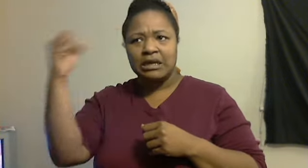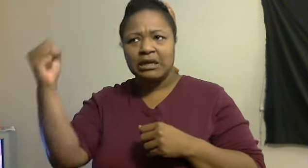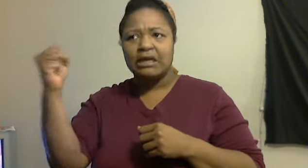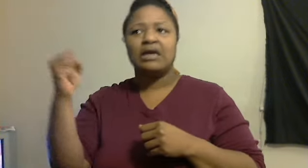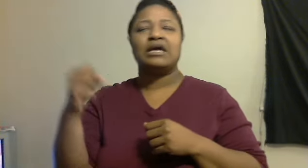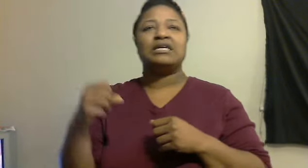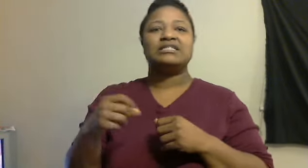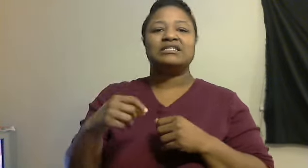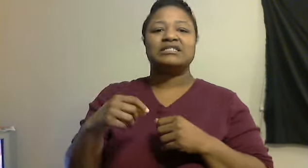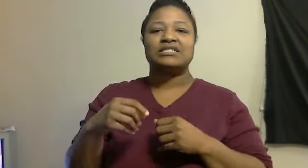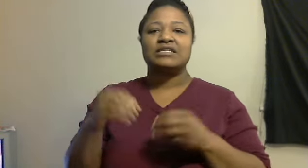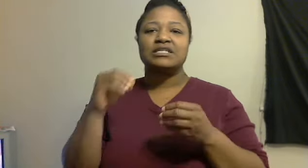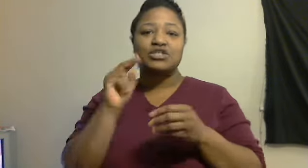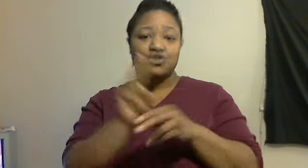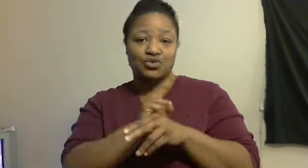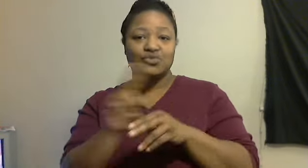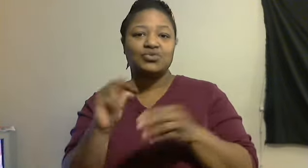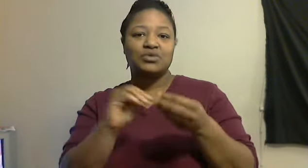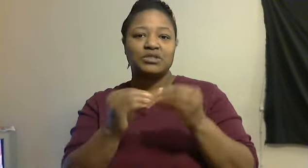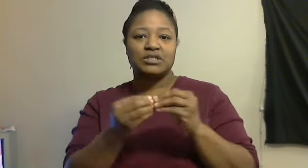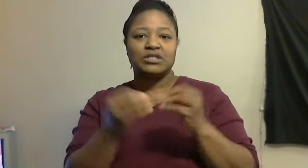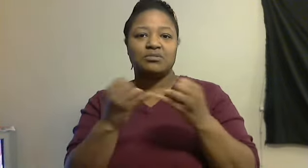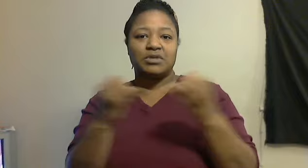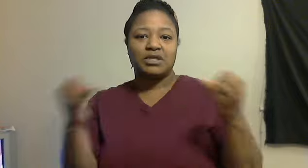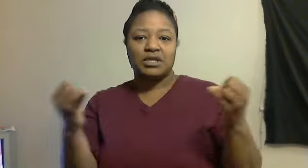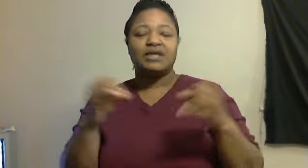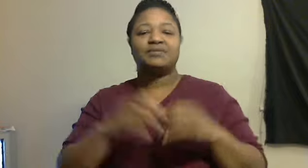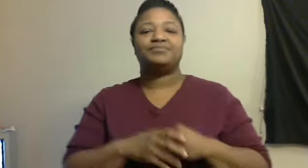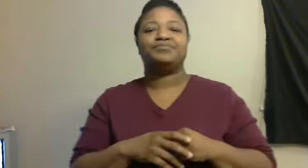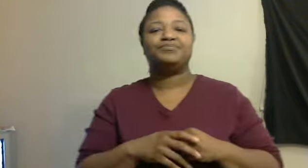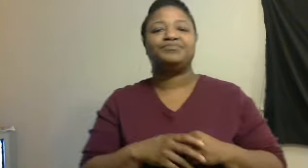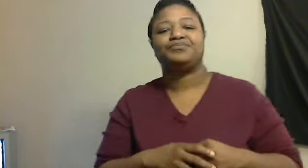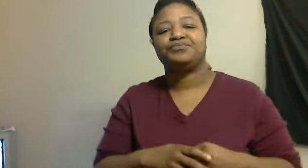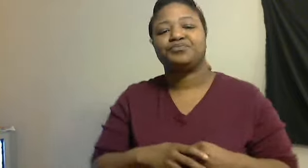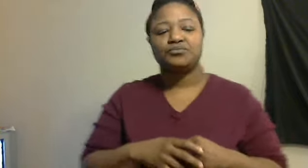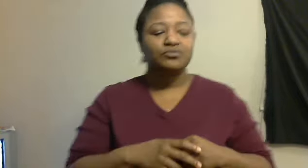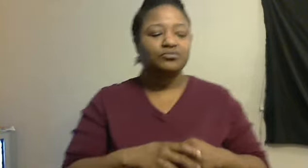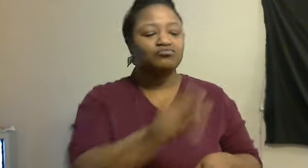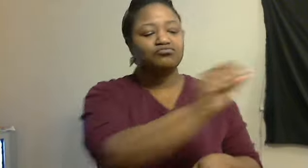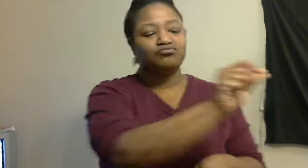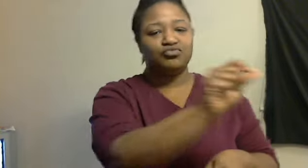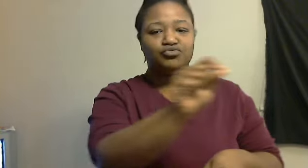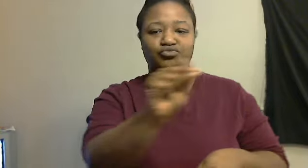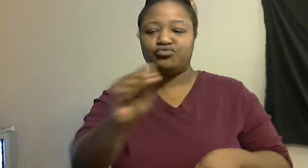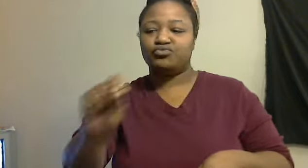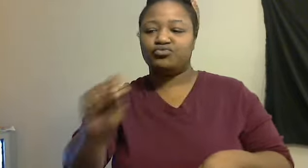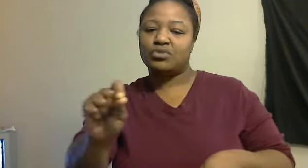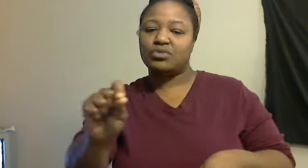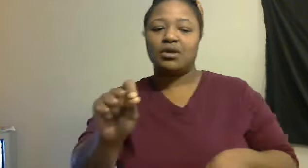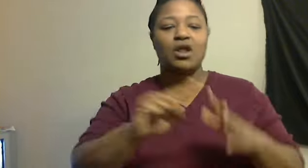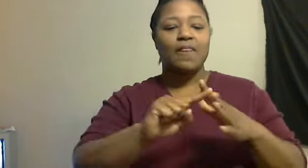high enough just so all the numbers I'm using are kind of in it. So, you know the first number is 0, which is nothing. Maybe you don't know, but now you